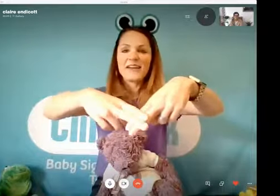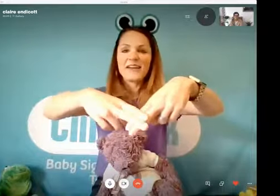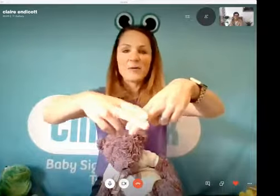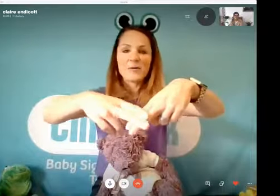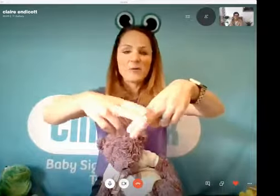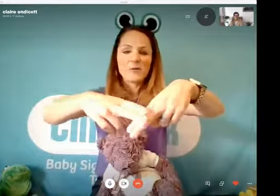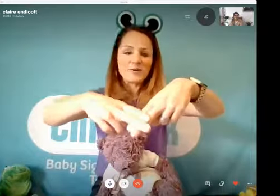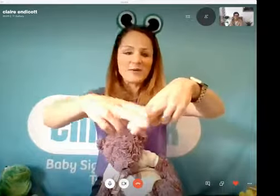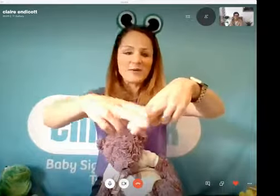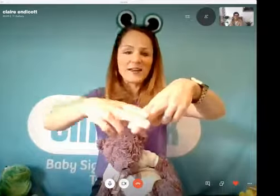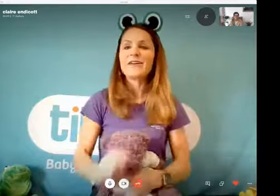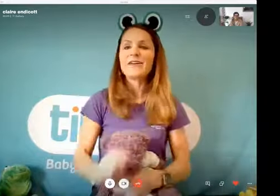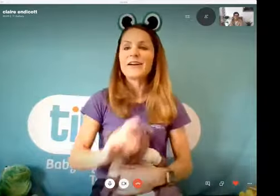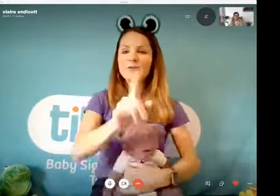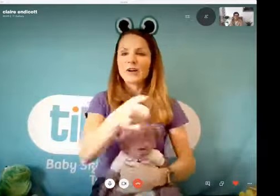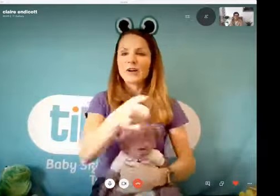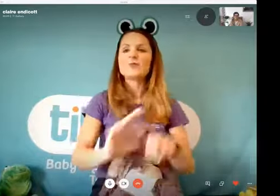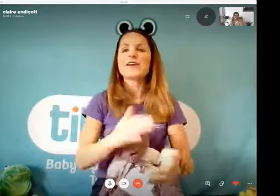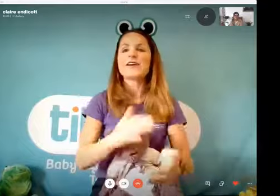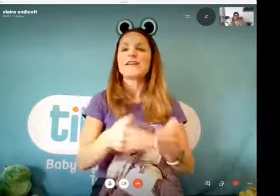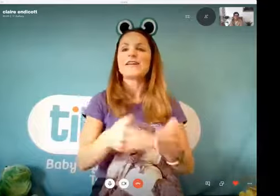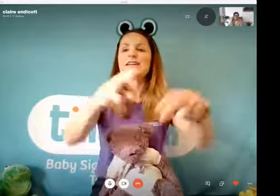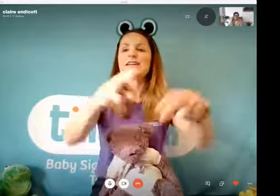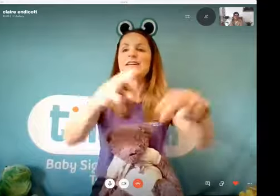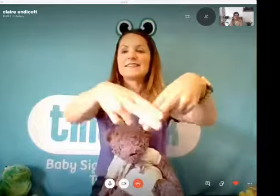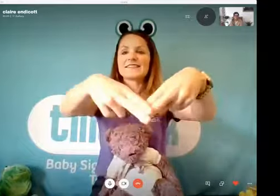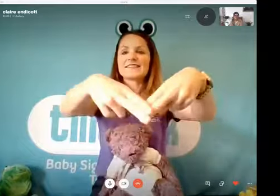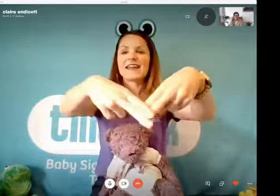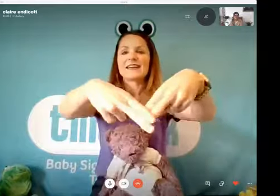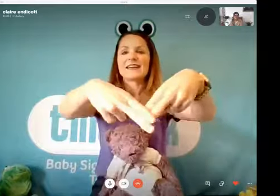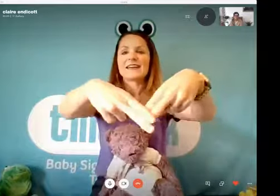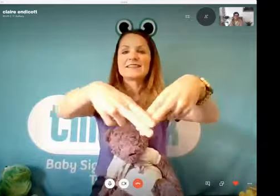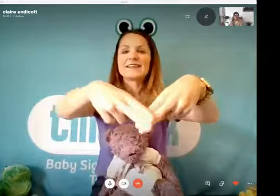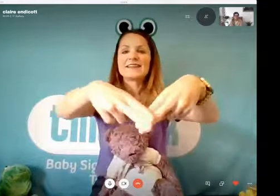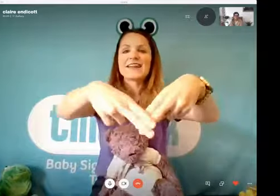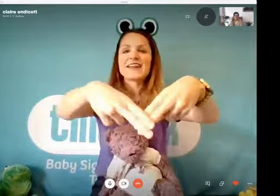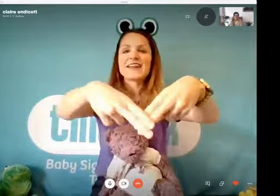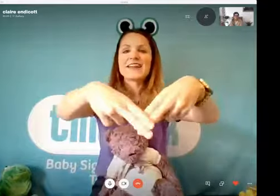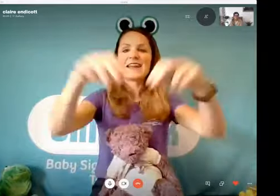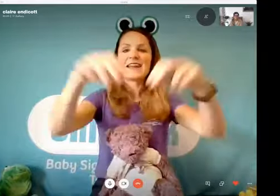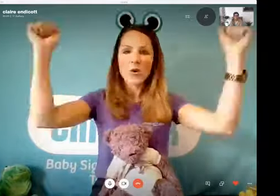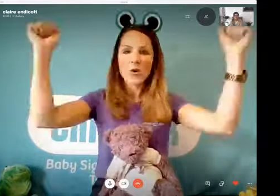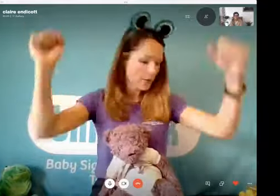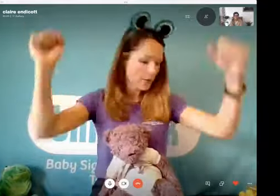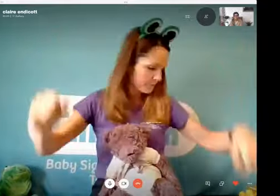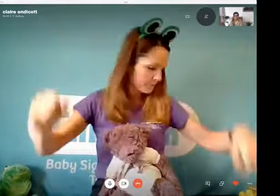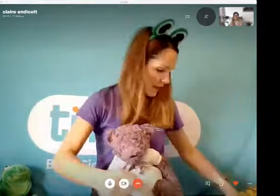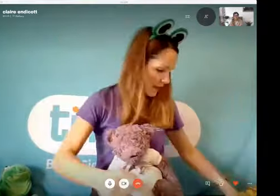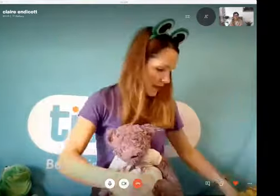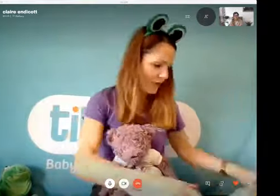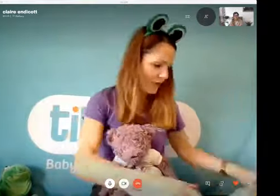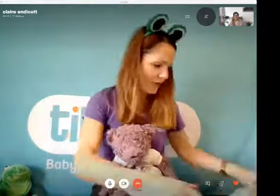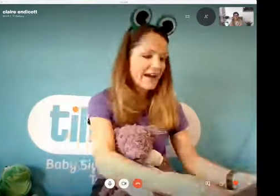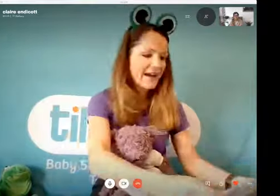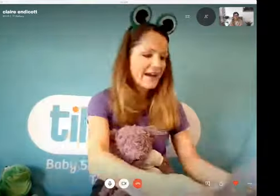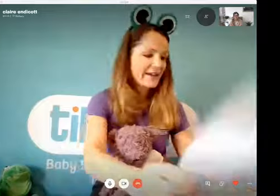will you? All right, you try it. You sign daddy. Daddy. Woo. Okay. Now,